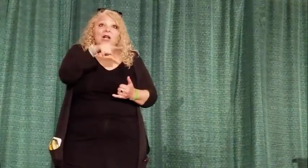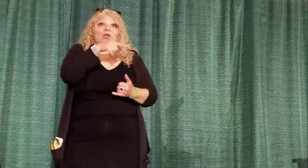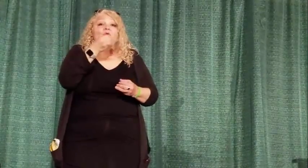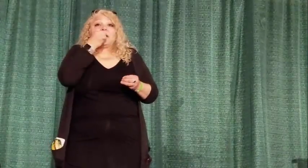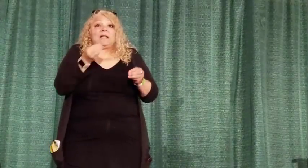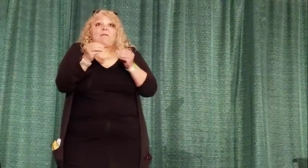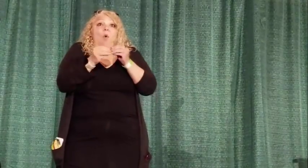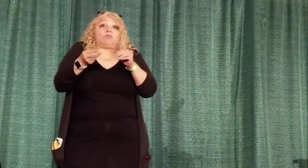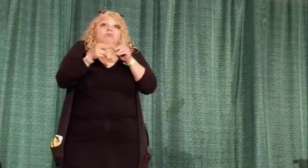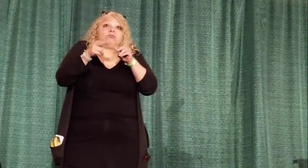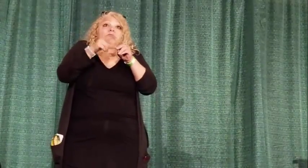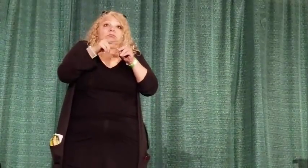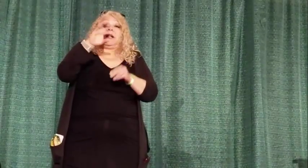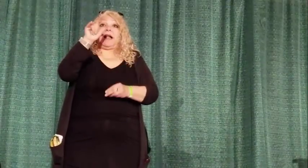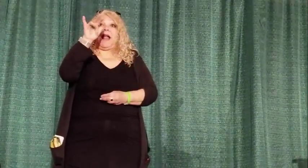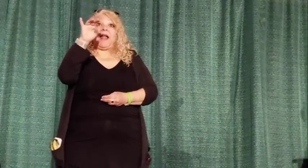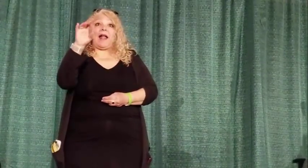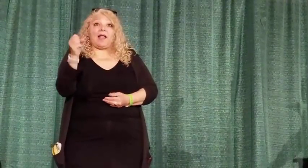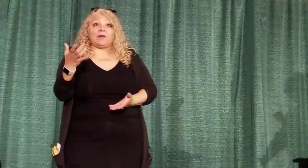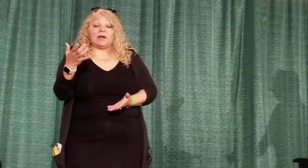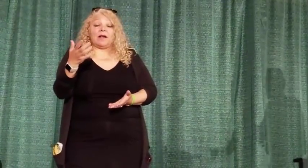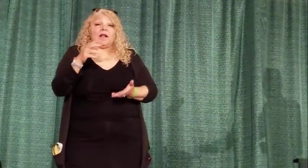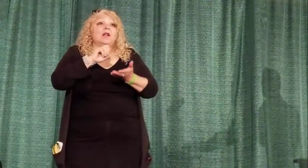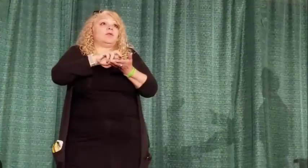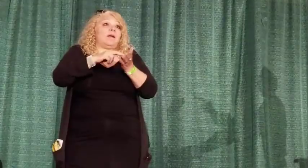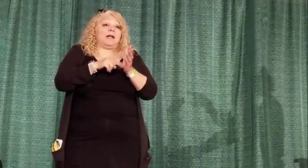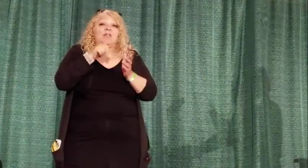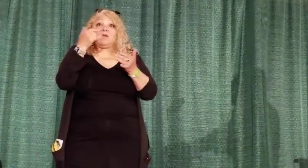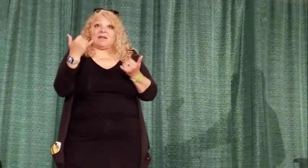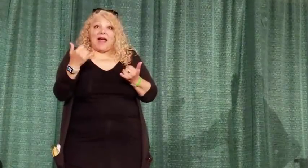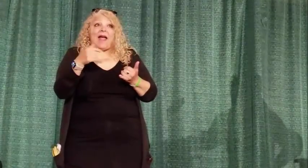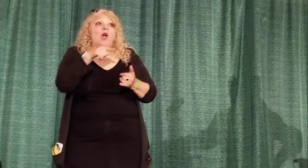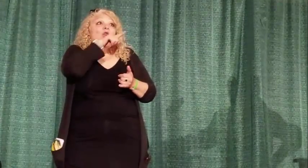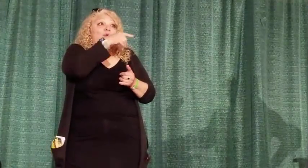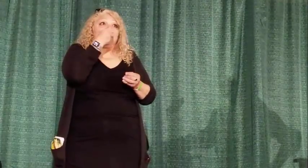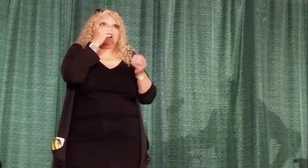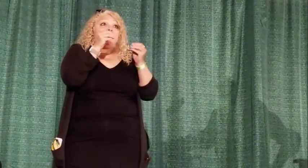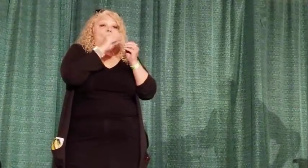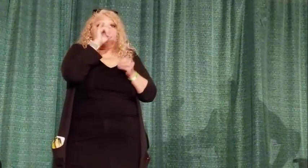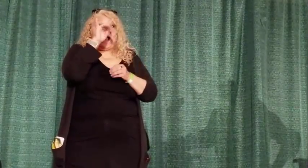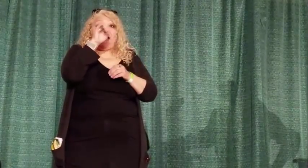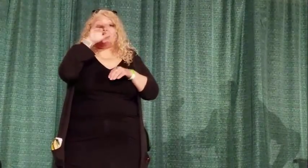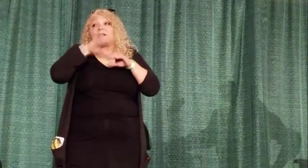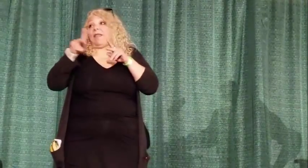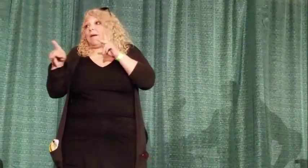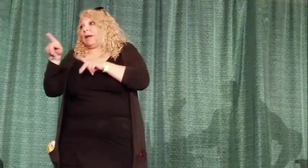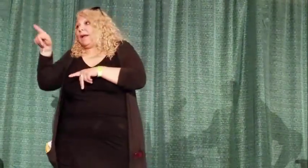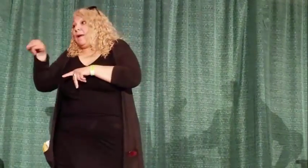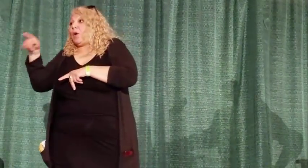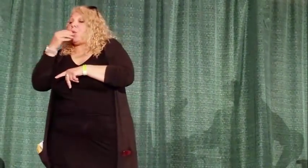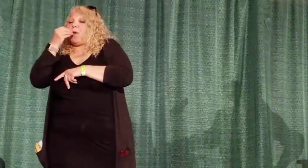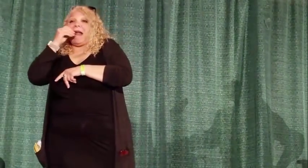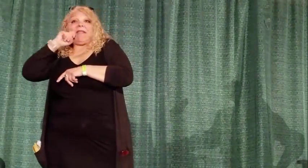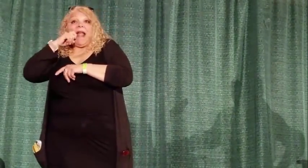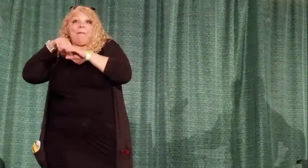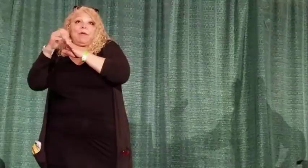calories excess on the average, and you would have taken an extra 200 calories compared to the people that had the apple. Did you follow that? 200